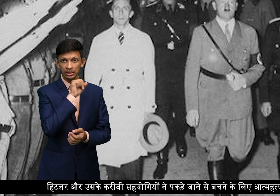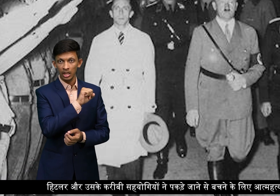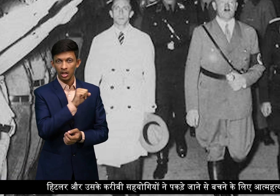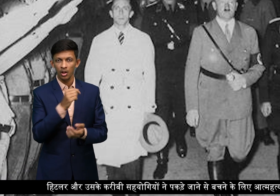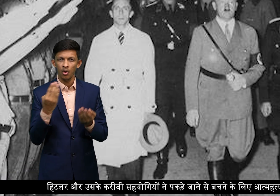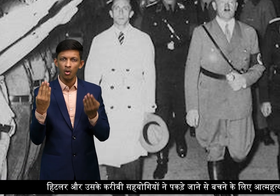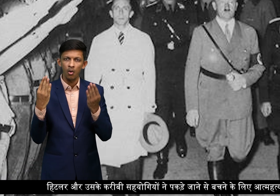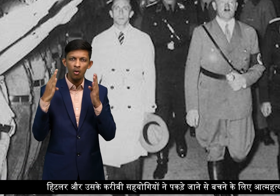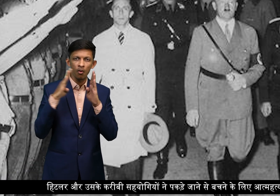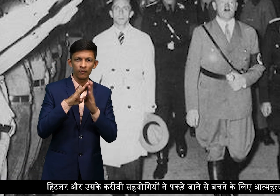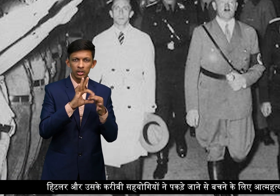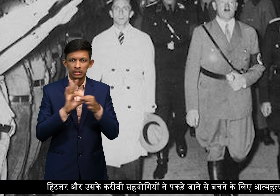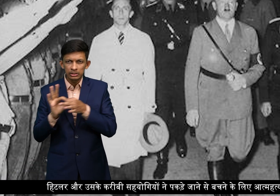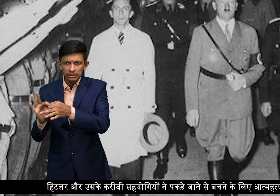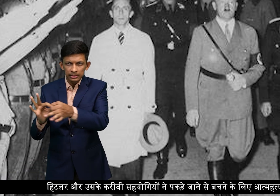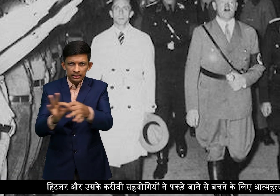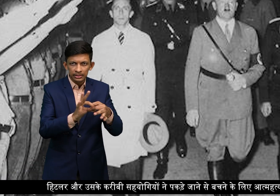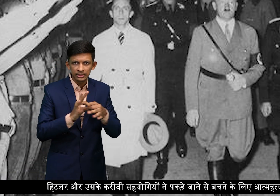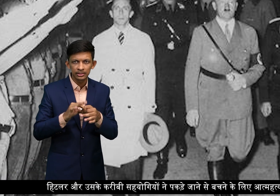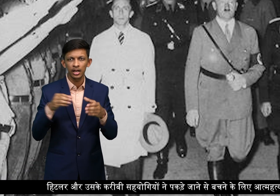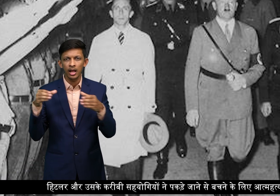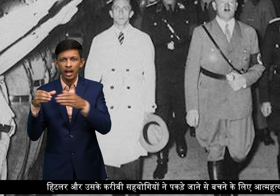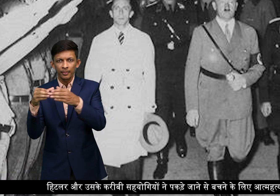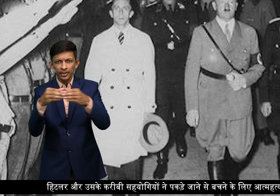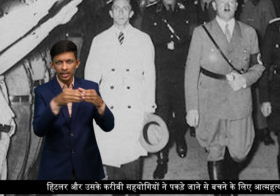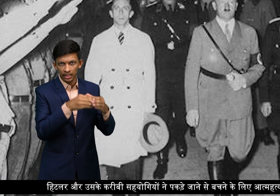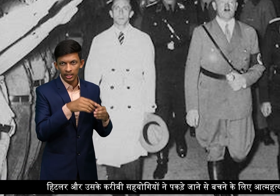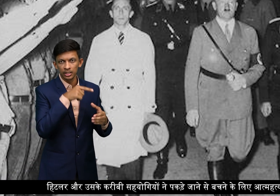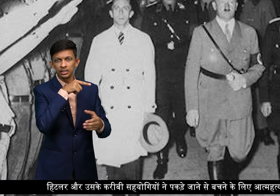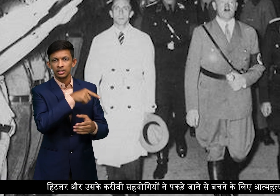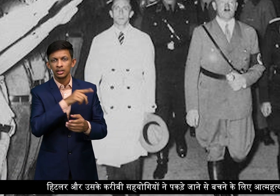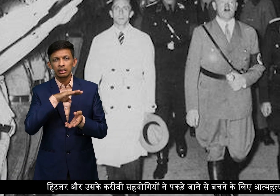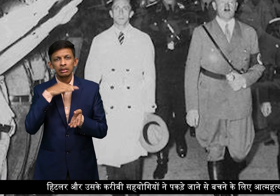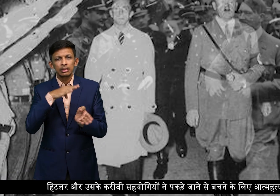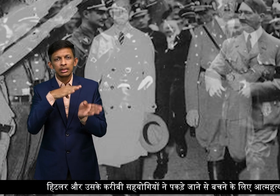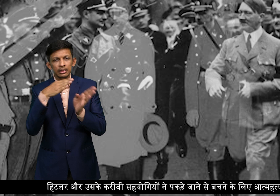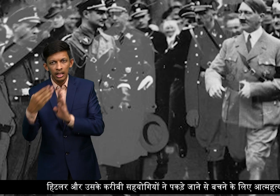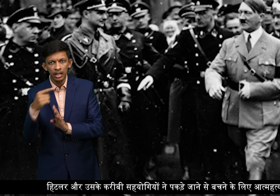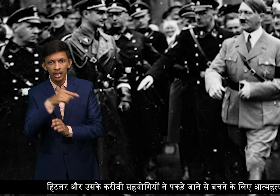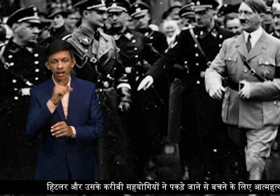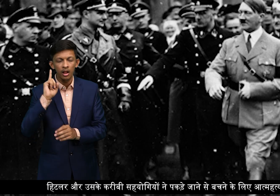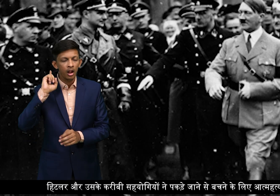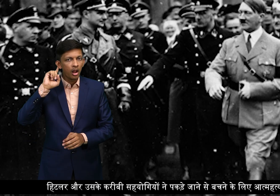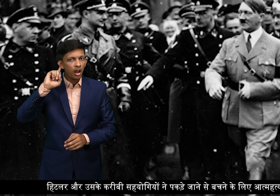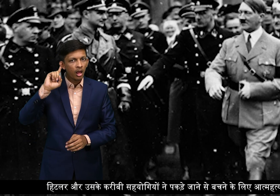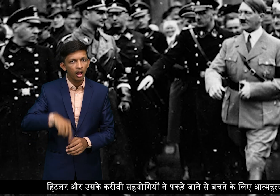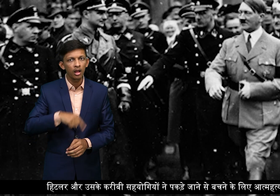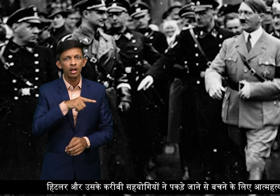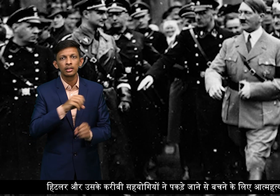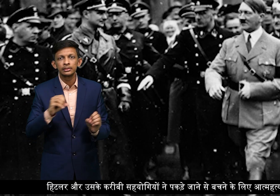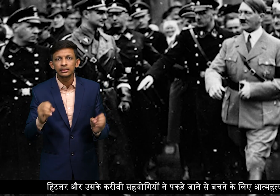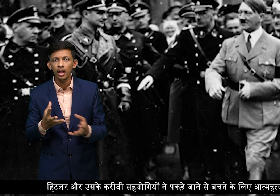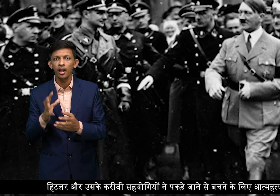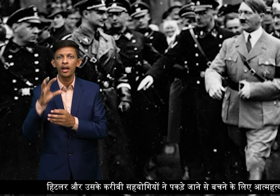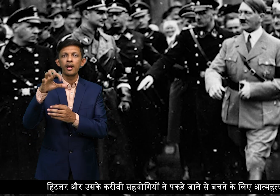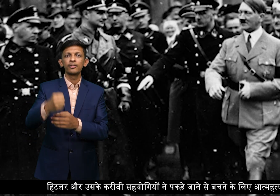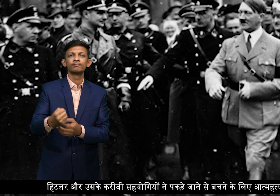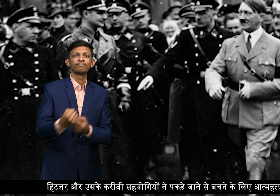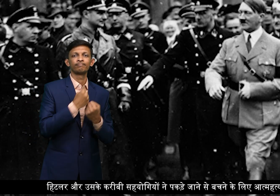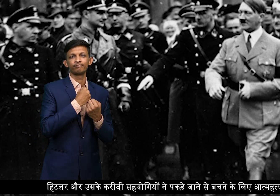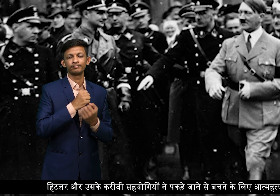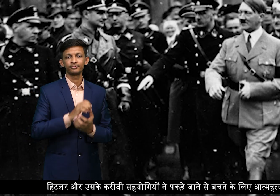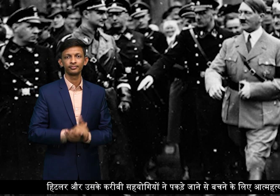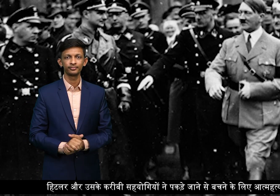Hitler and his close associates committed suicide to avoid being captured.